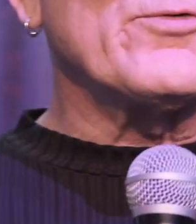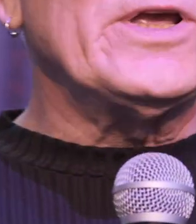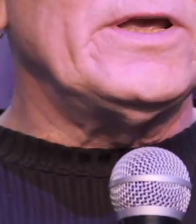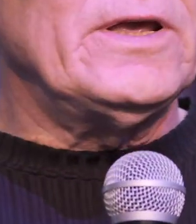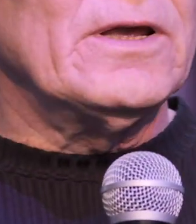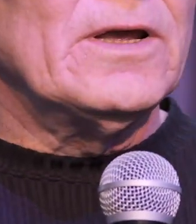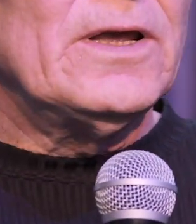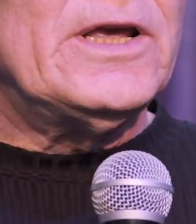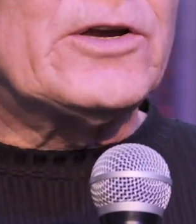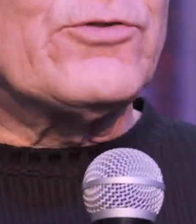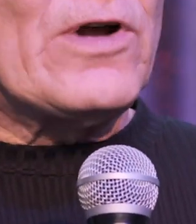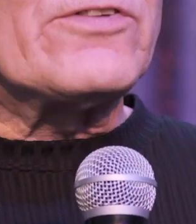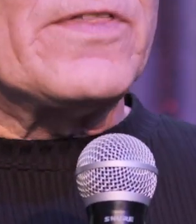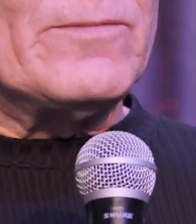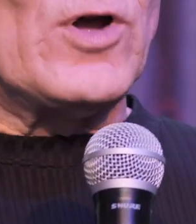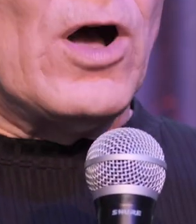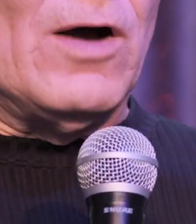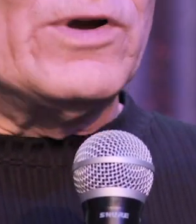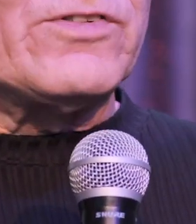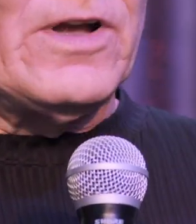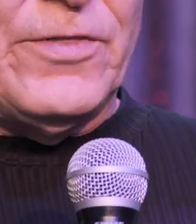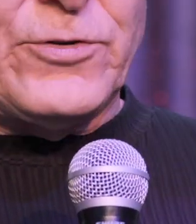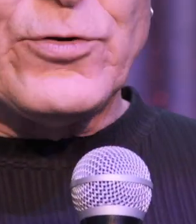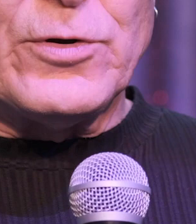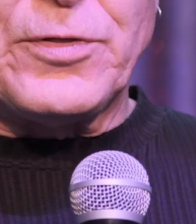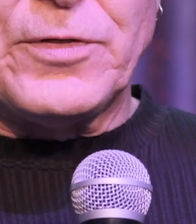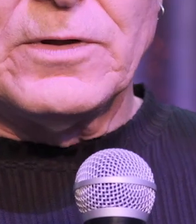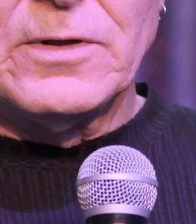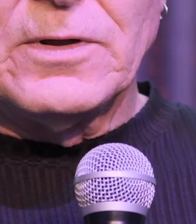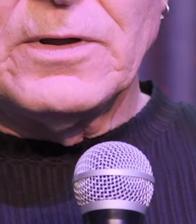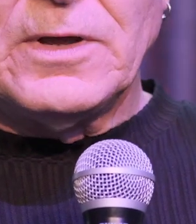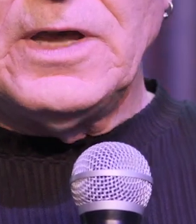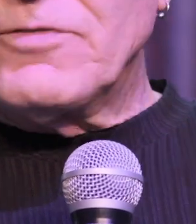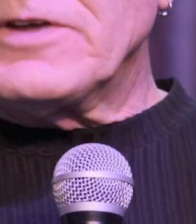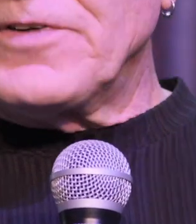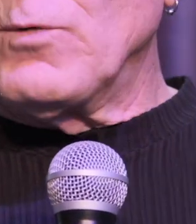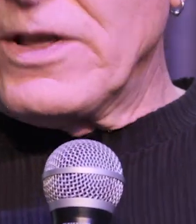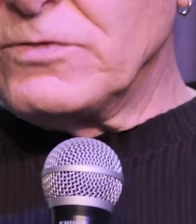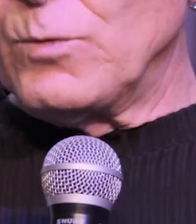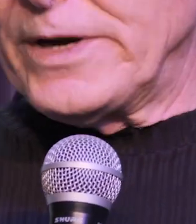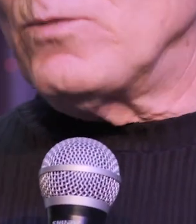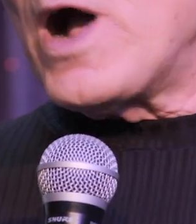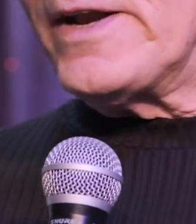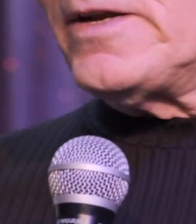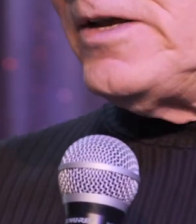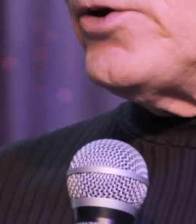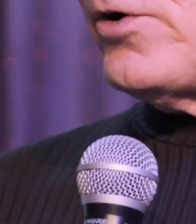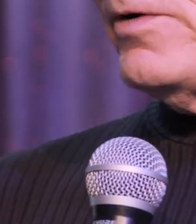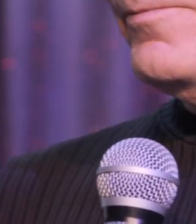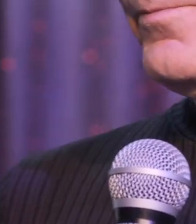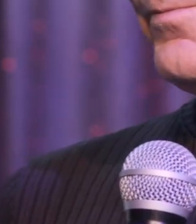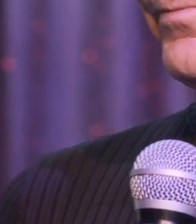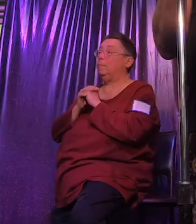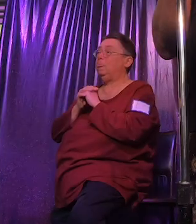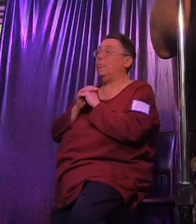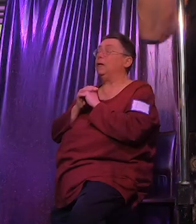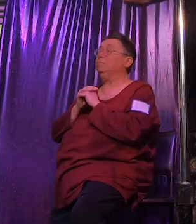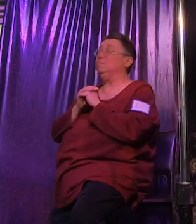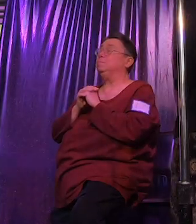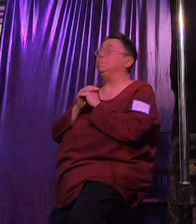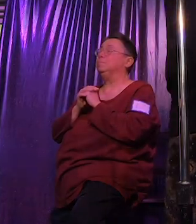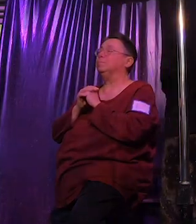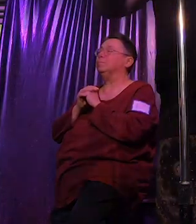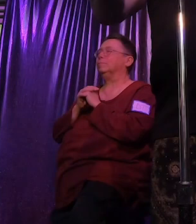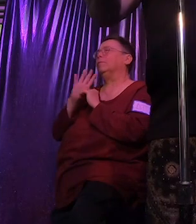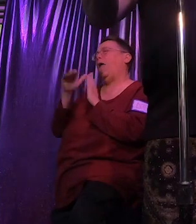number three, he could trust them to always tell the truth, even if it wasn't what he wanted to hear. We